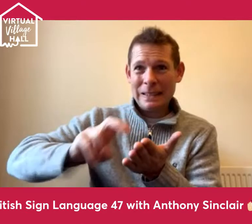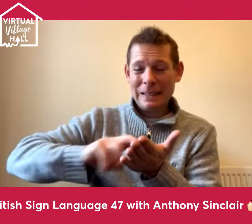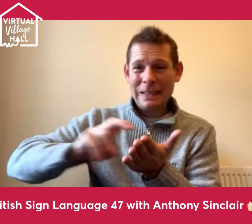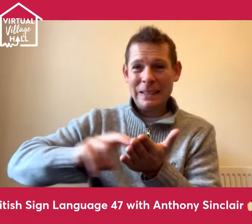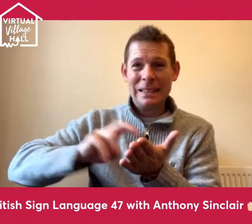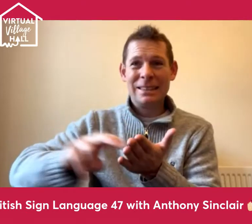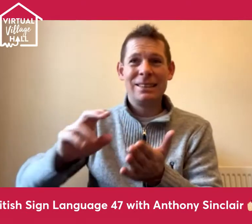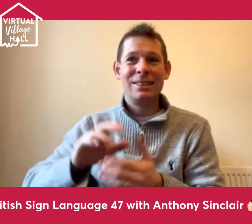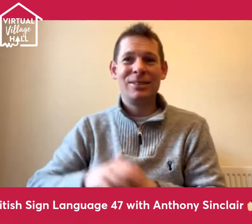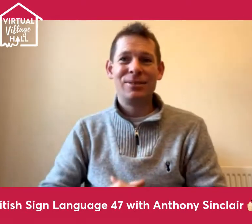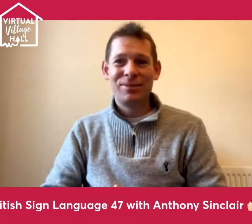somewhere really quickly.